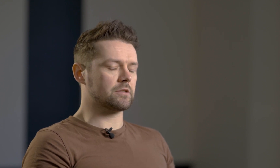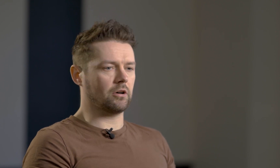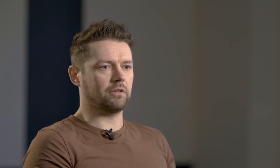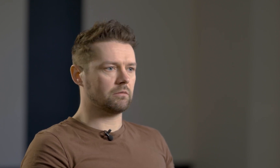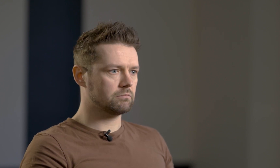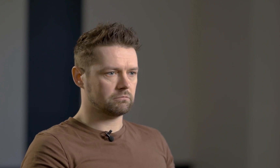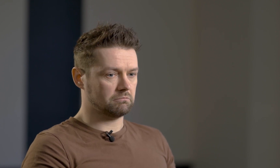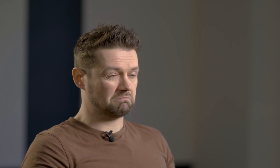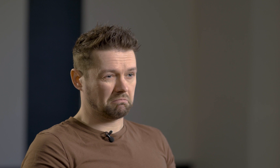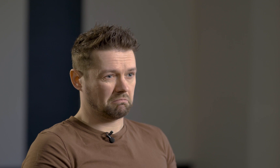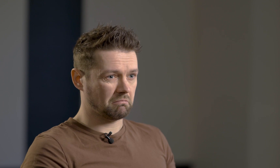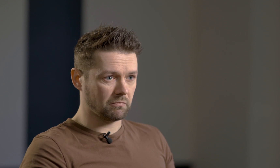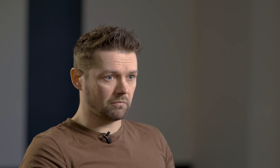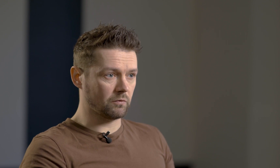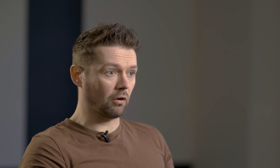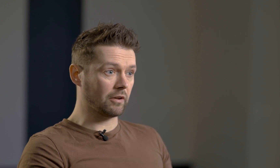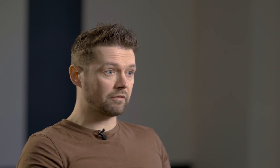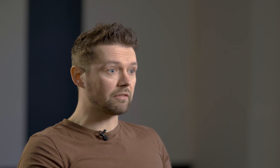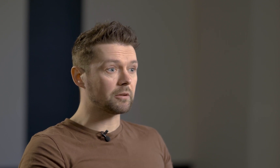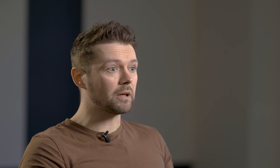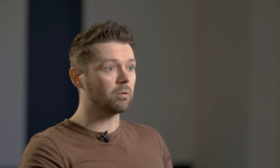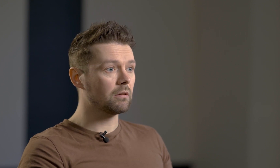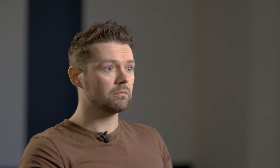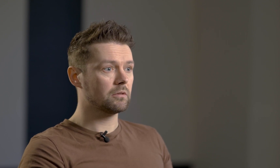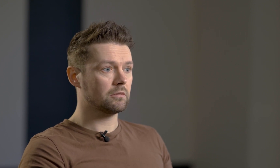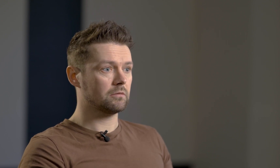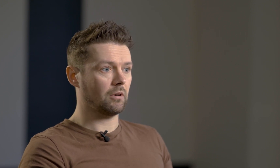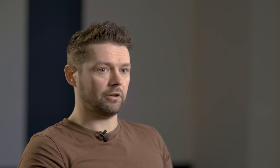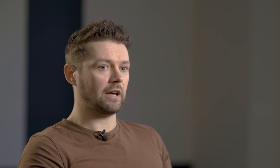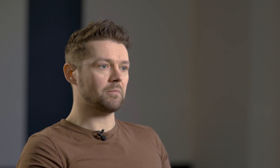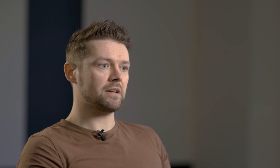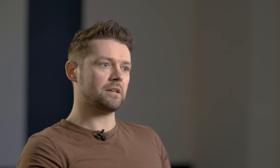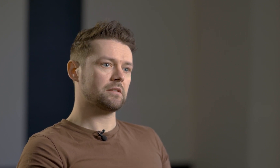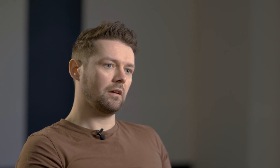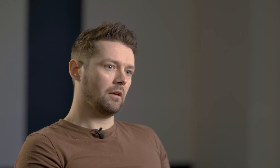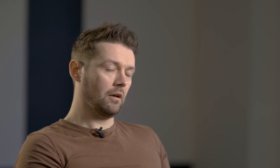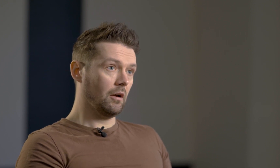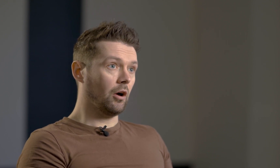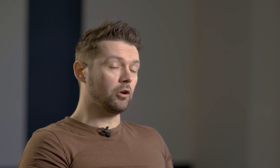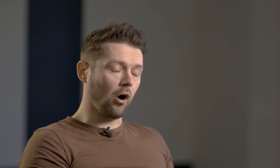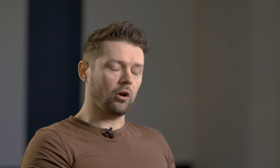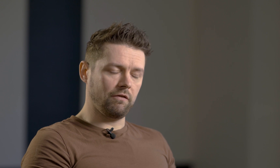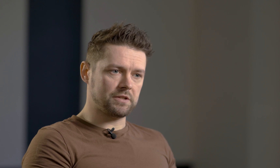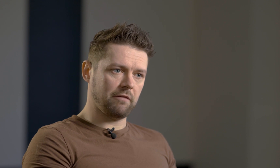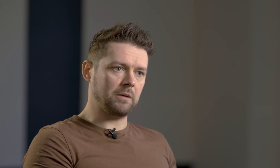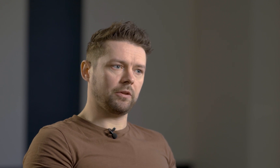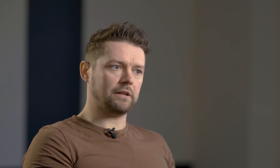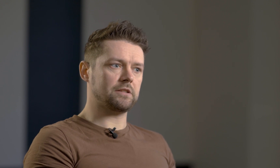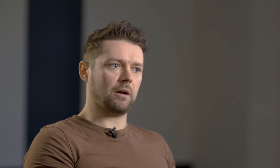to cover roughly 50 people on a daily basis. Not all of those deaf people need an interpreter